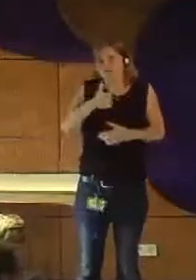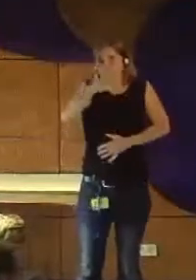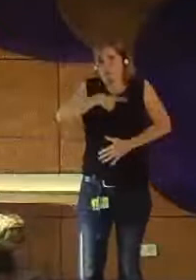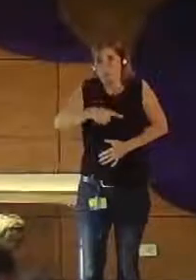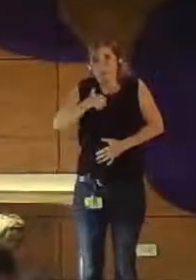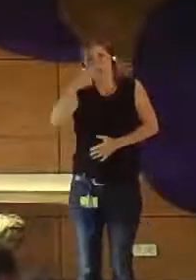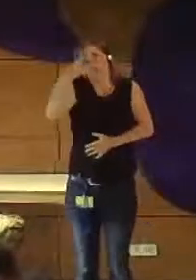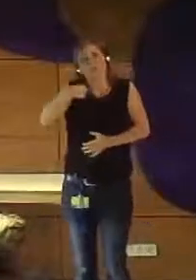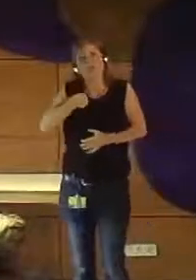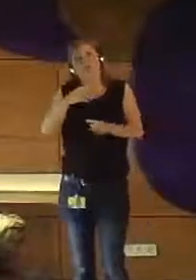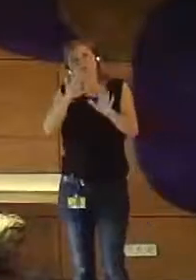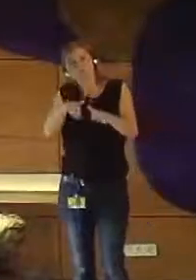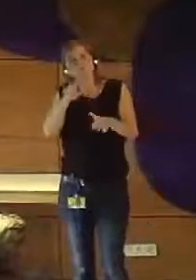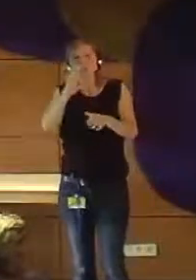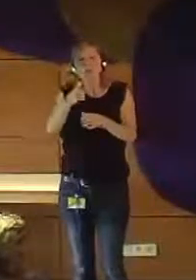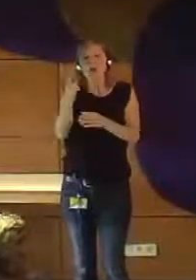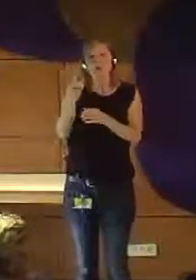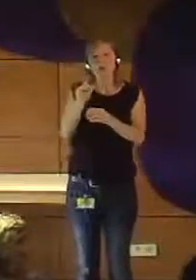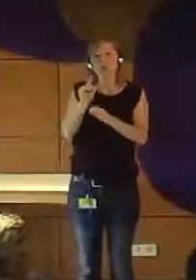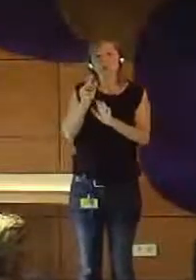other alternatives. okay.